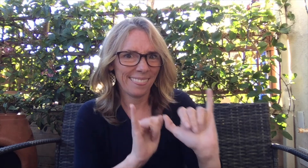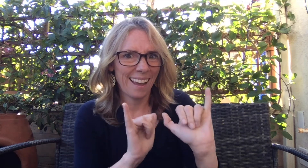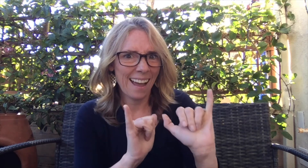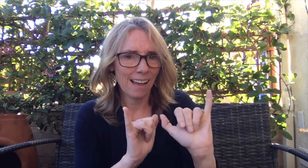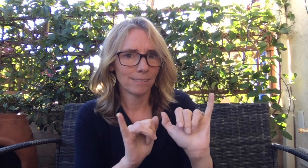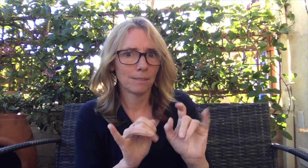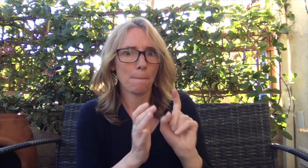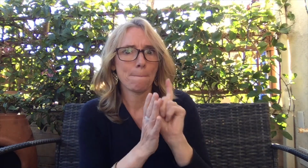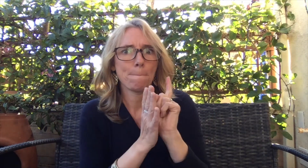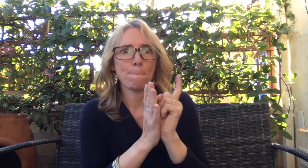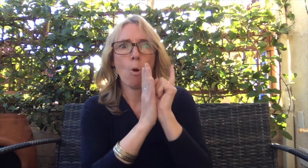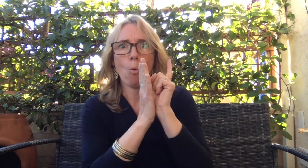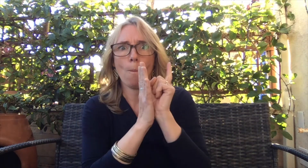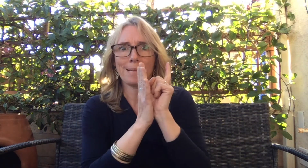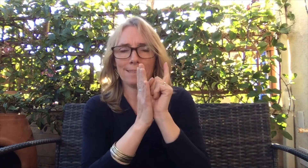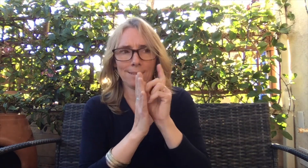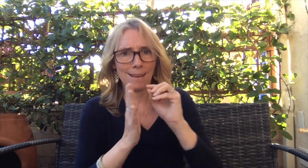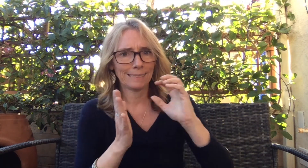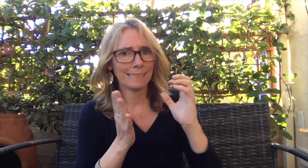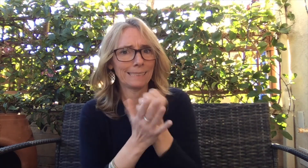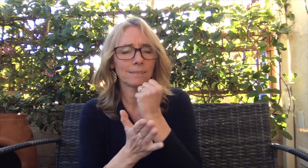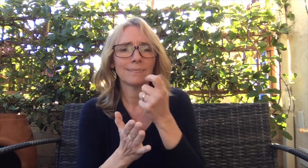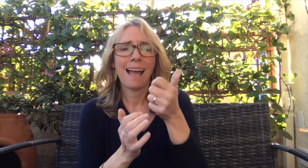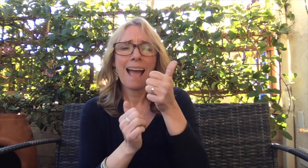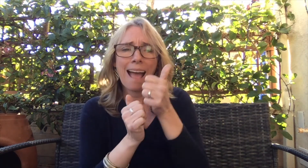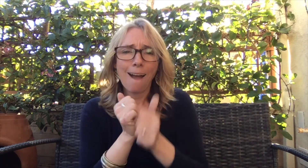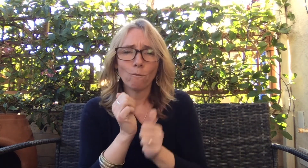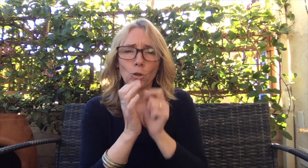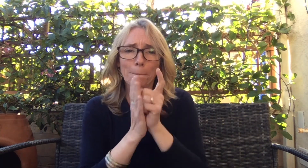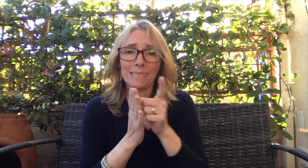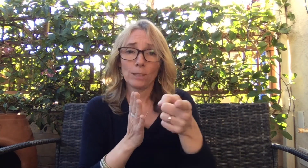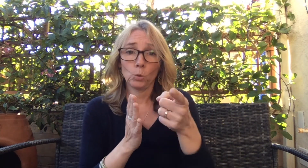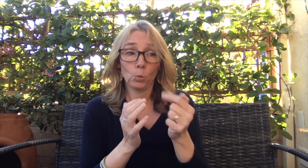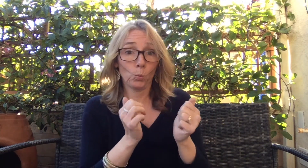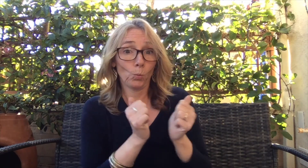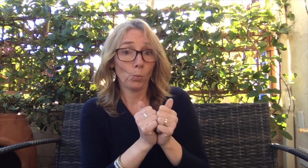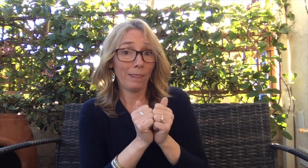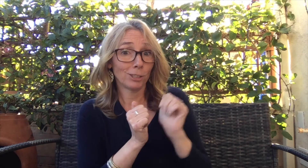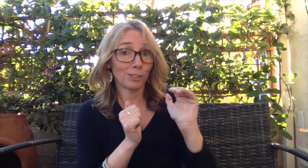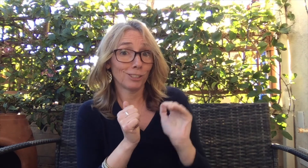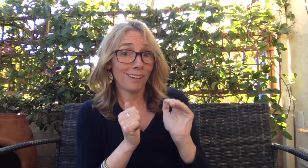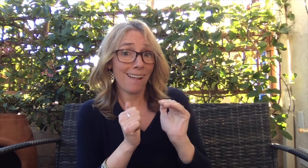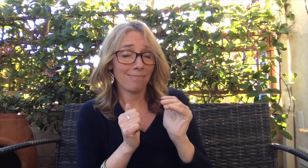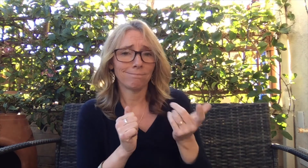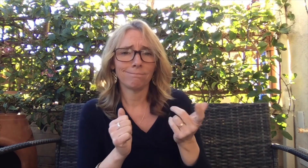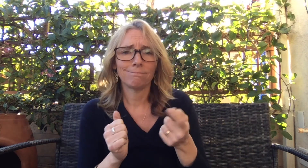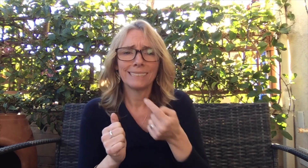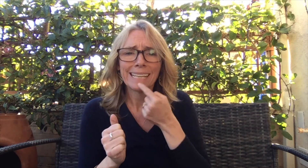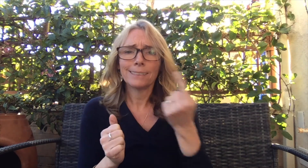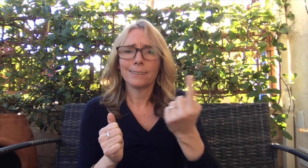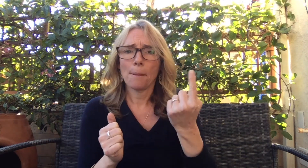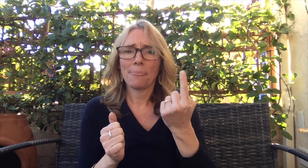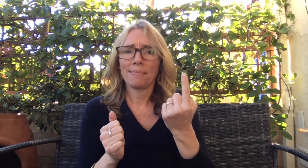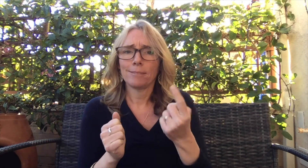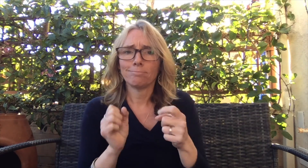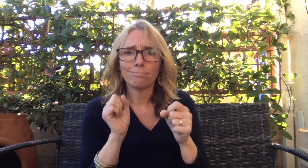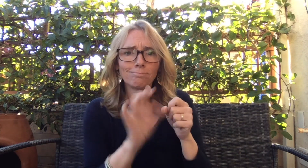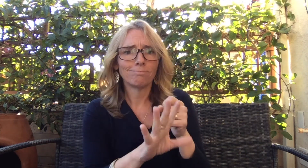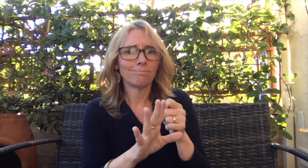right? And hold on to that moment, to that opportunity. Seize that moment with your child. Truly captivate on